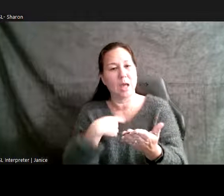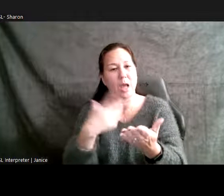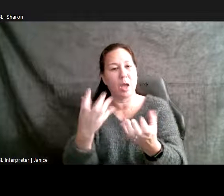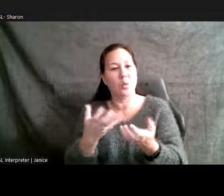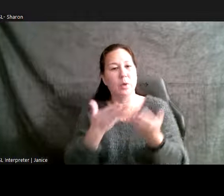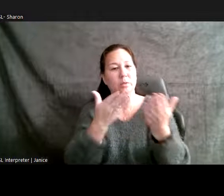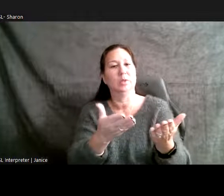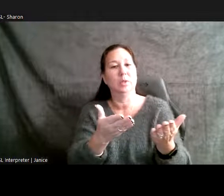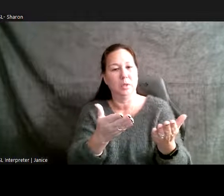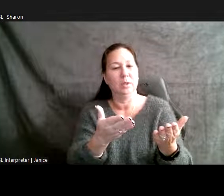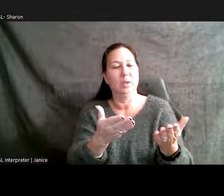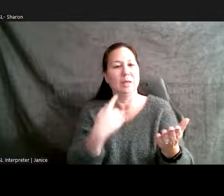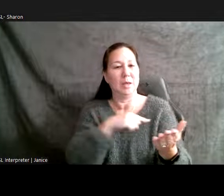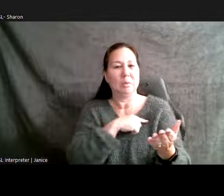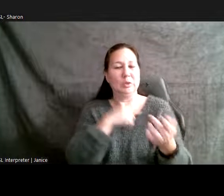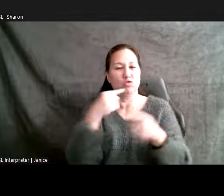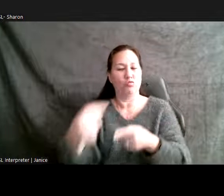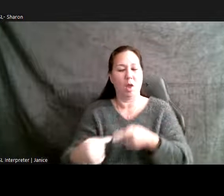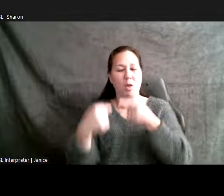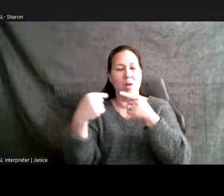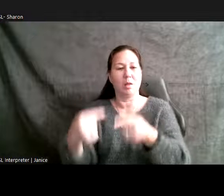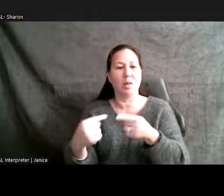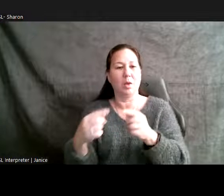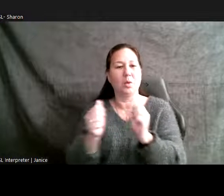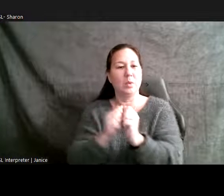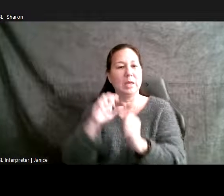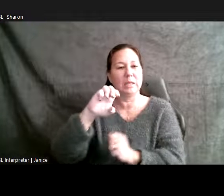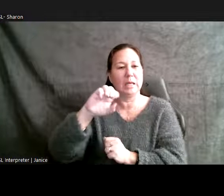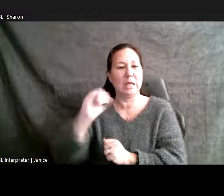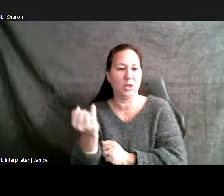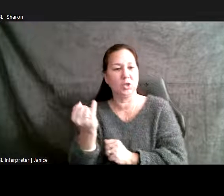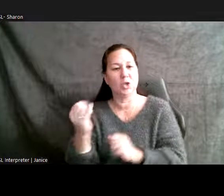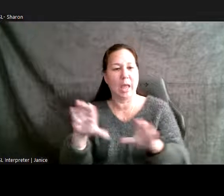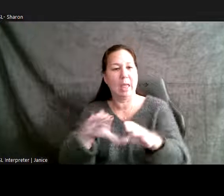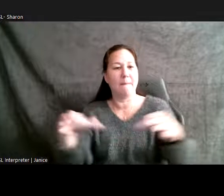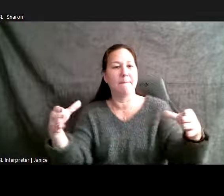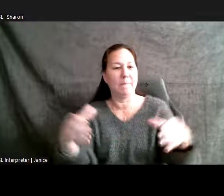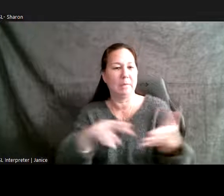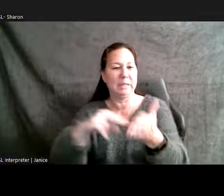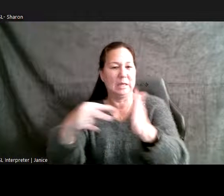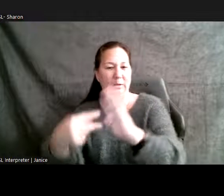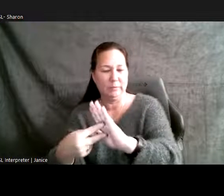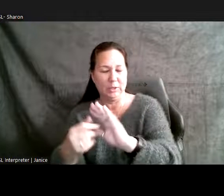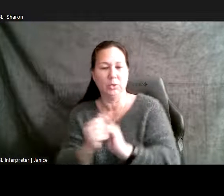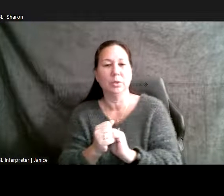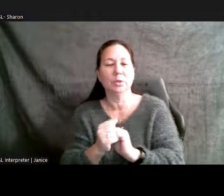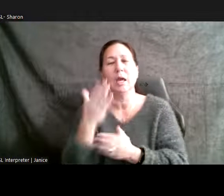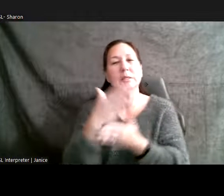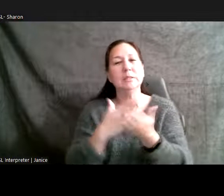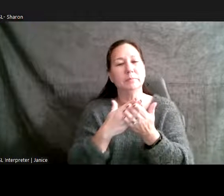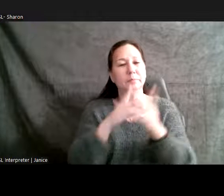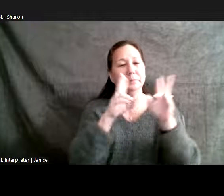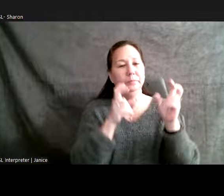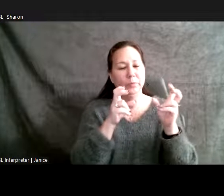population definition, and I would like this to be part of our discussion today as well. So some of the issues that were brought up